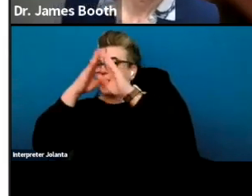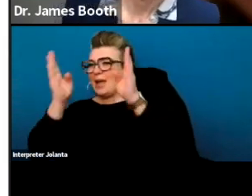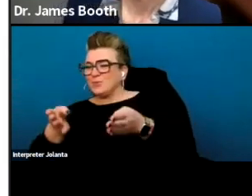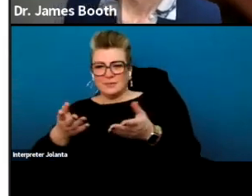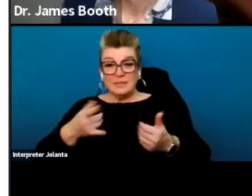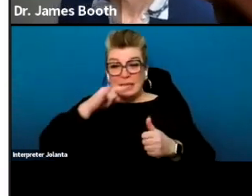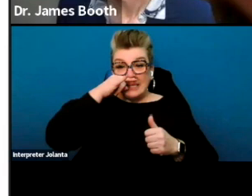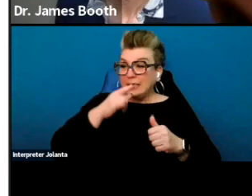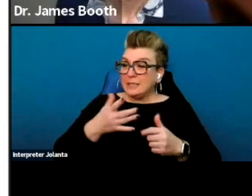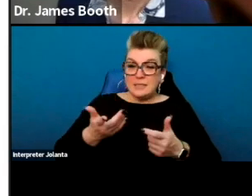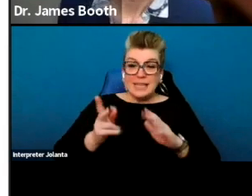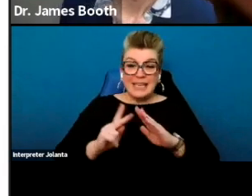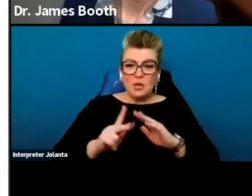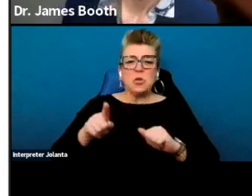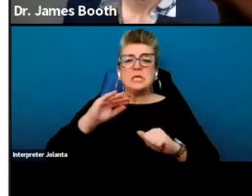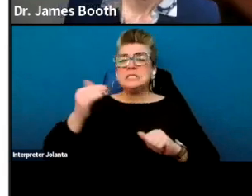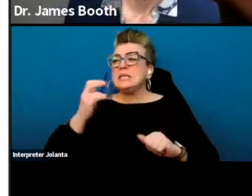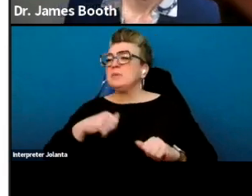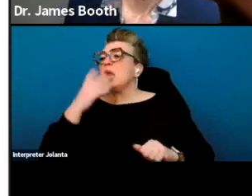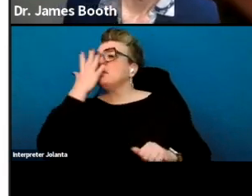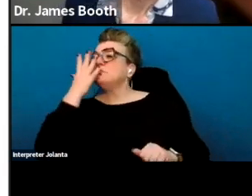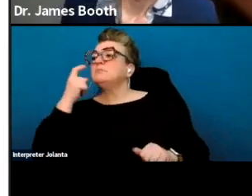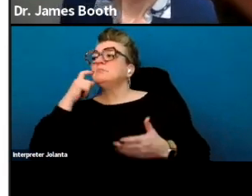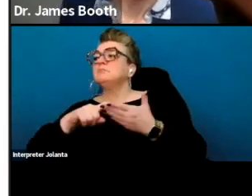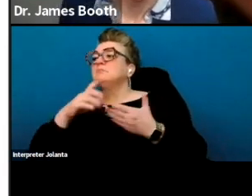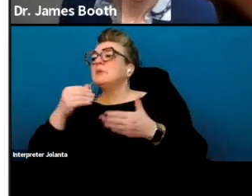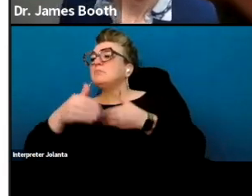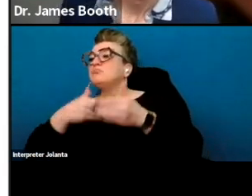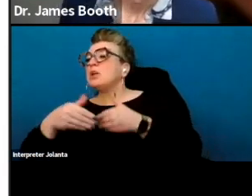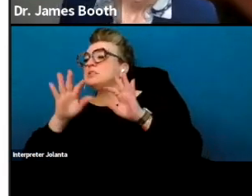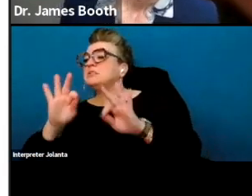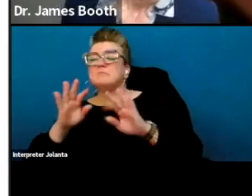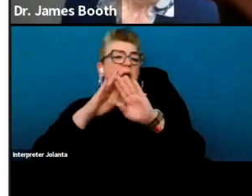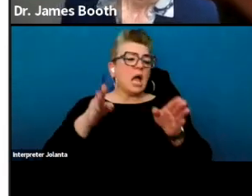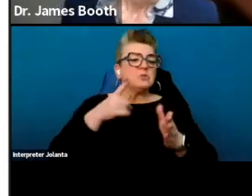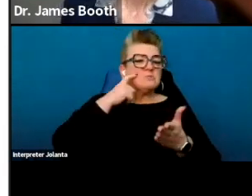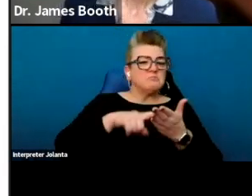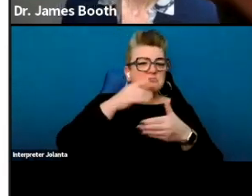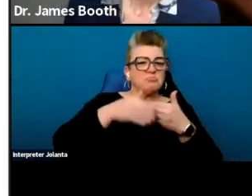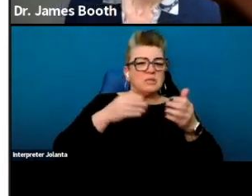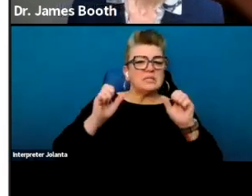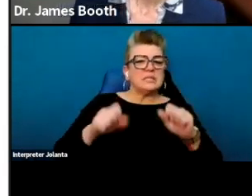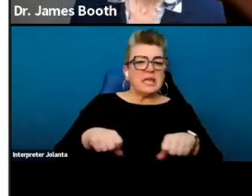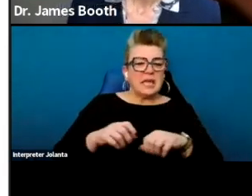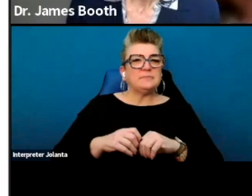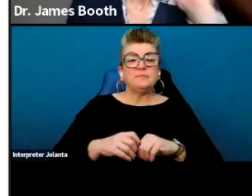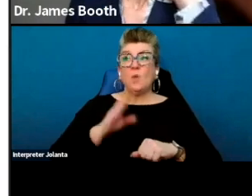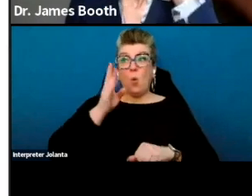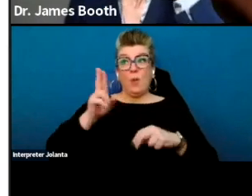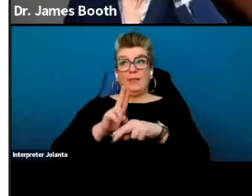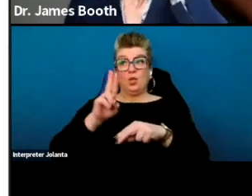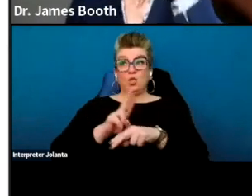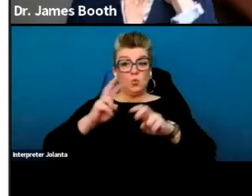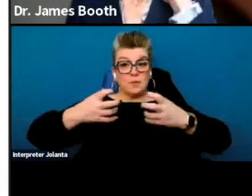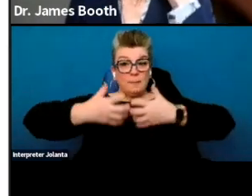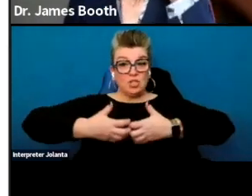they are pretty good at processing faces and houses. We're going to use machine learning. Actually, we